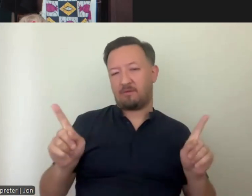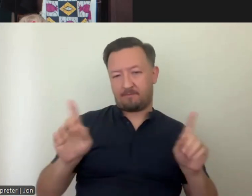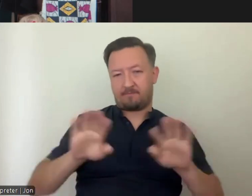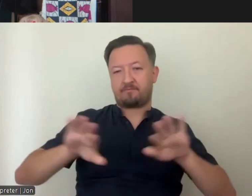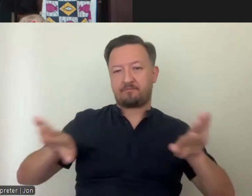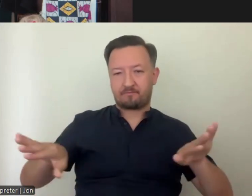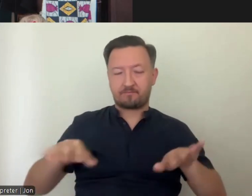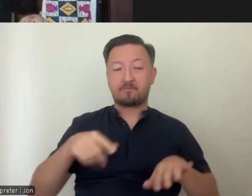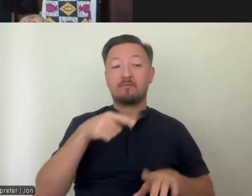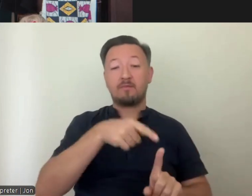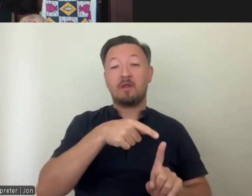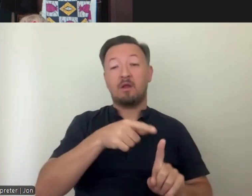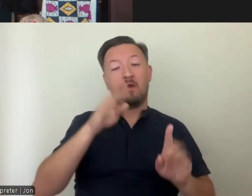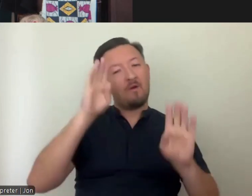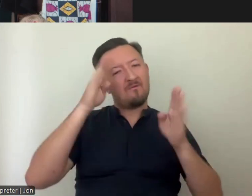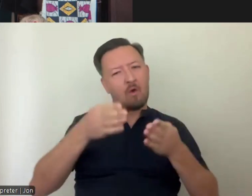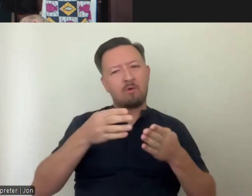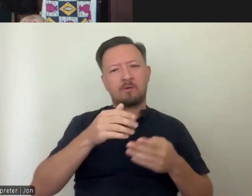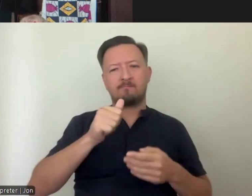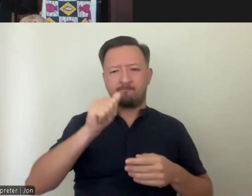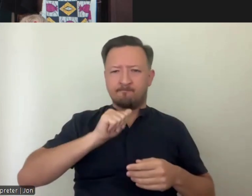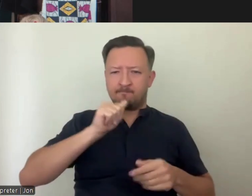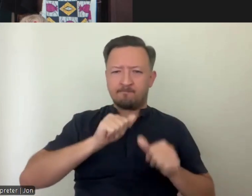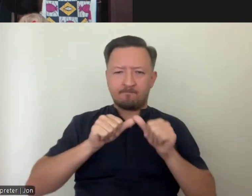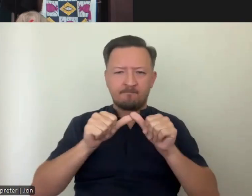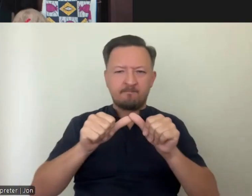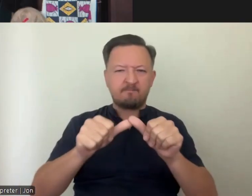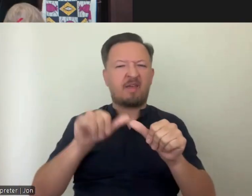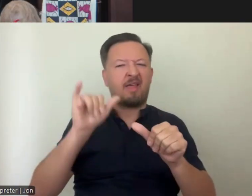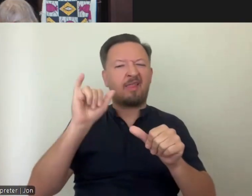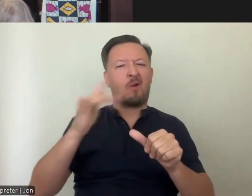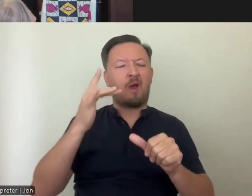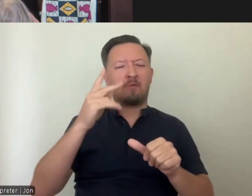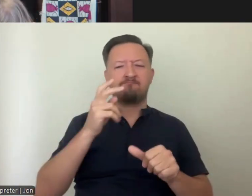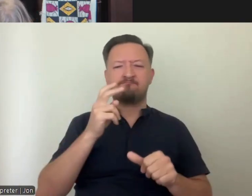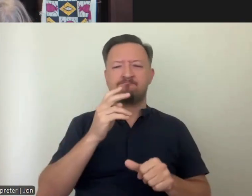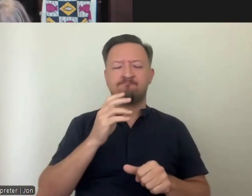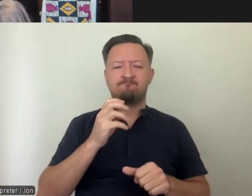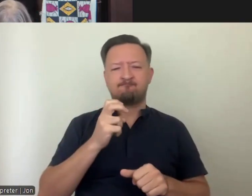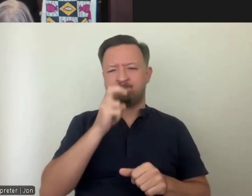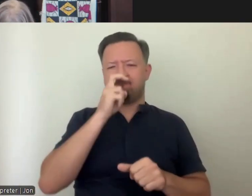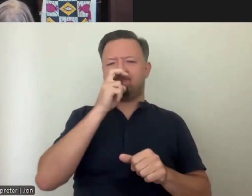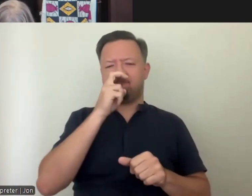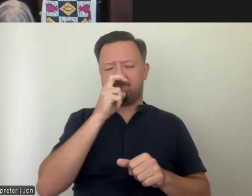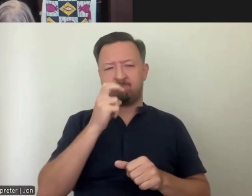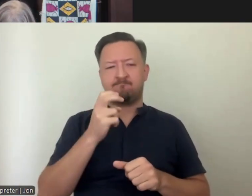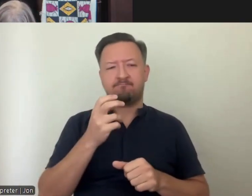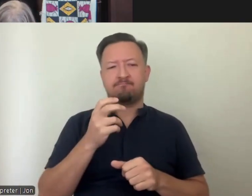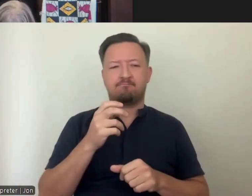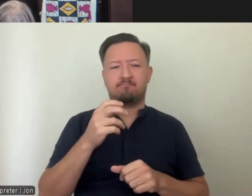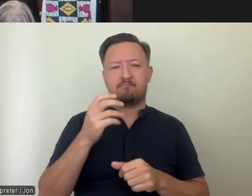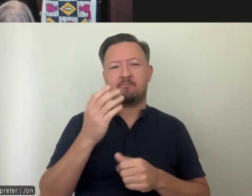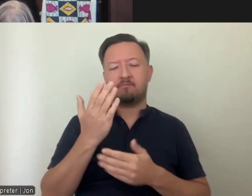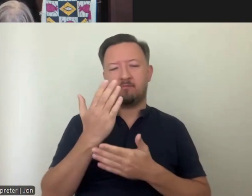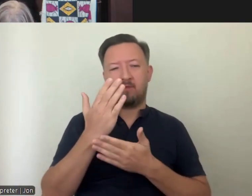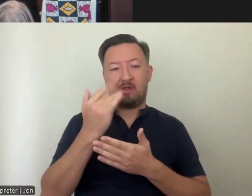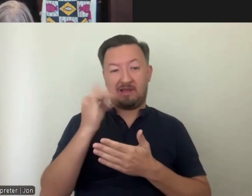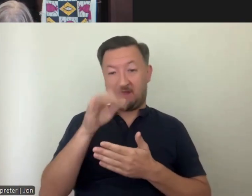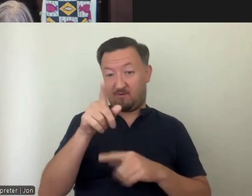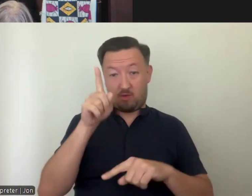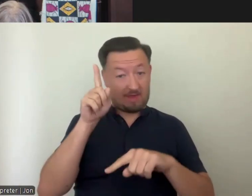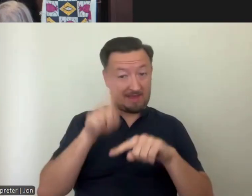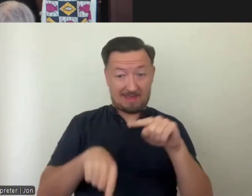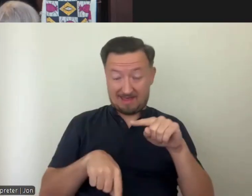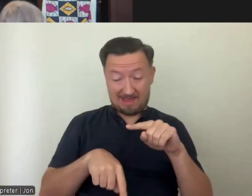about endurance. Mm-hmm. To some extent, that's where the stiff upper lip comes from. One of the Stoic values certainly is endurance. If you cannot